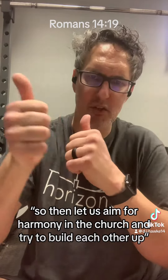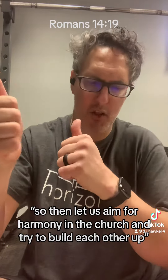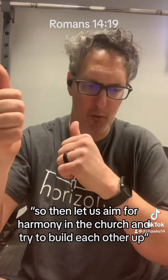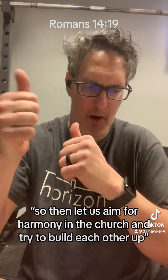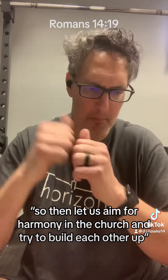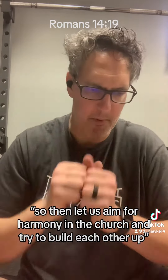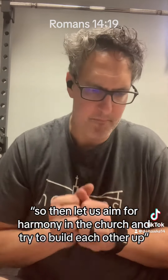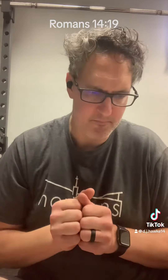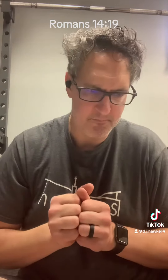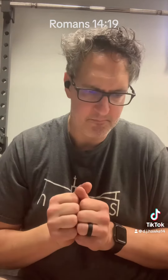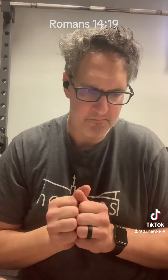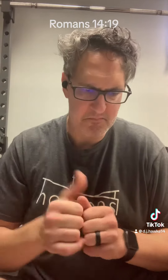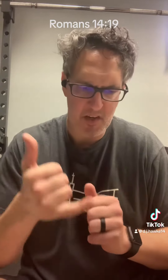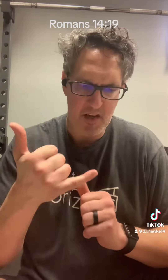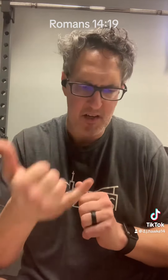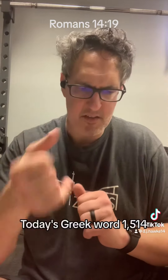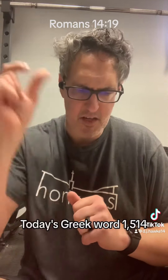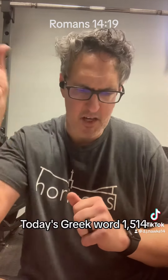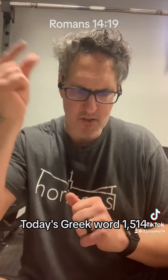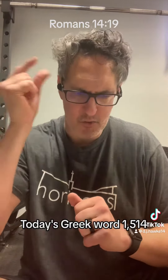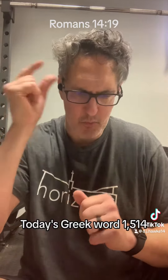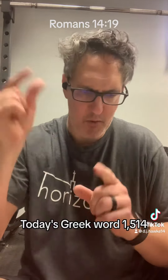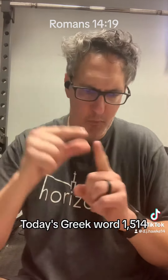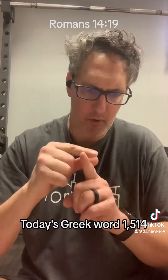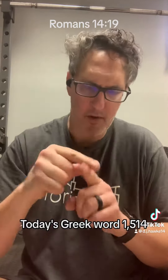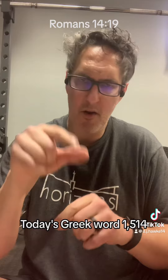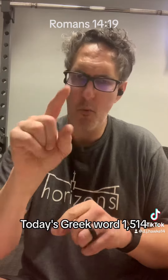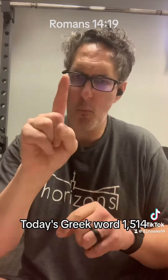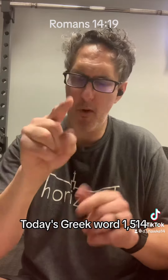other up. Today's Greek word,